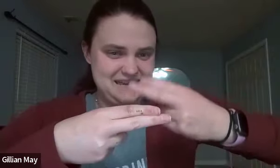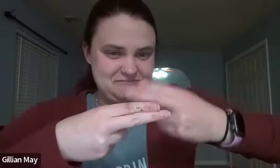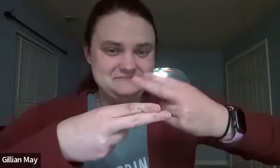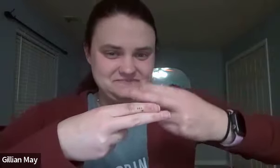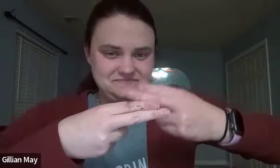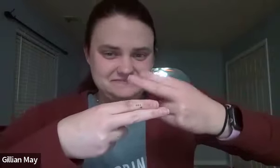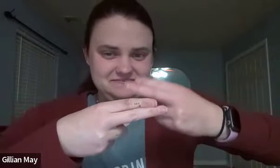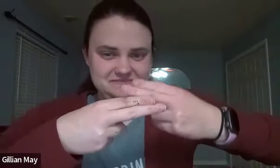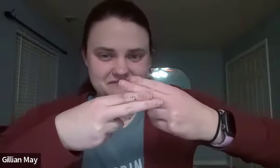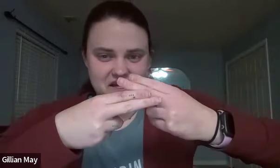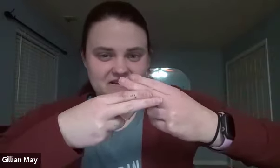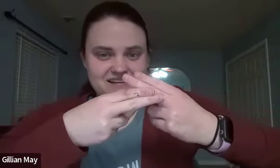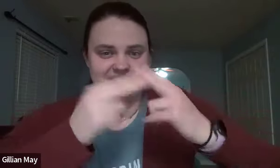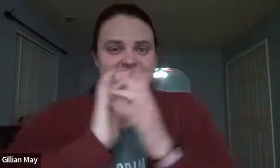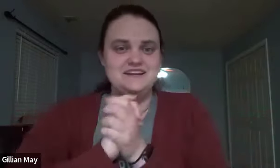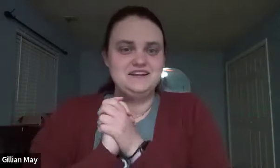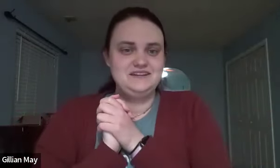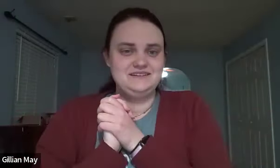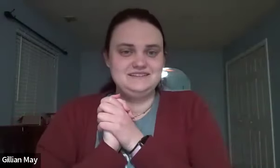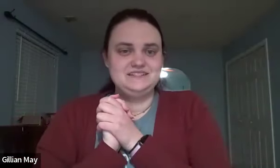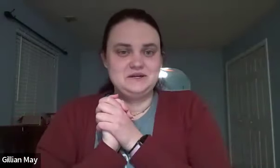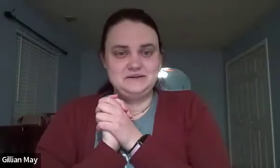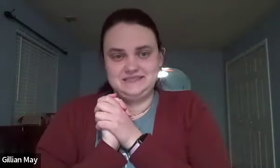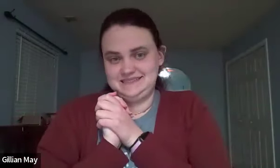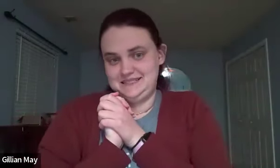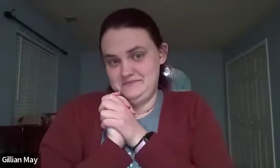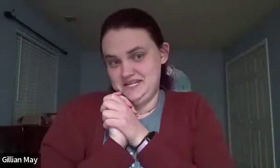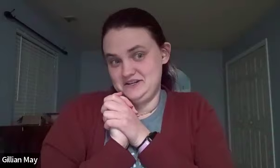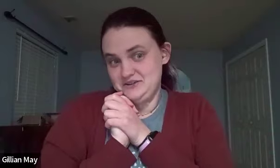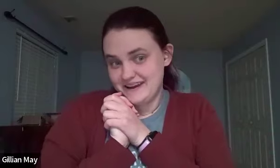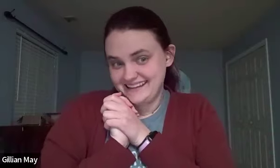Name. All right. So Tamika, are you ready?